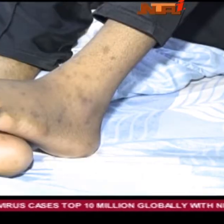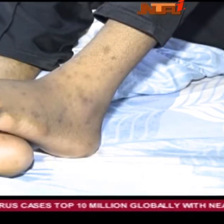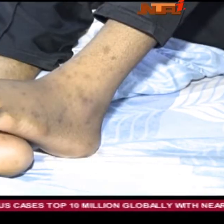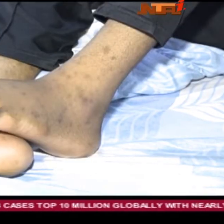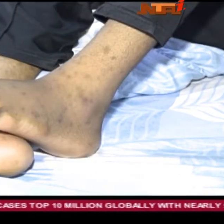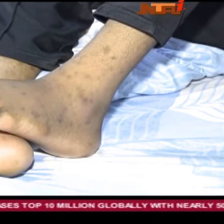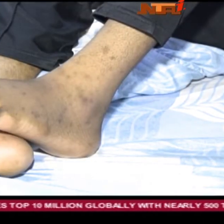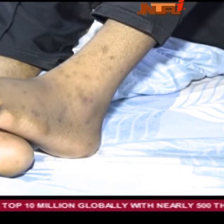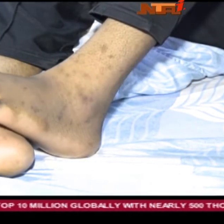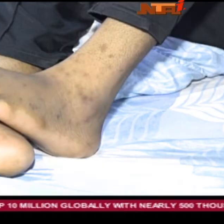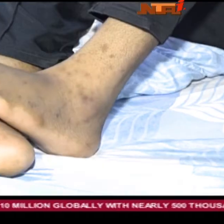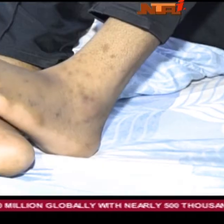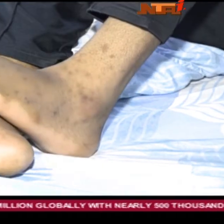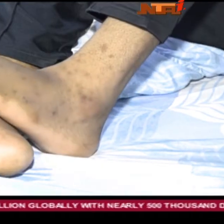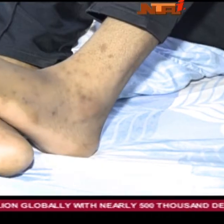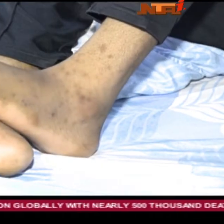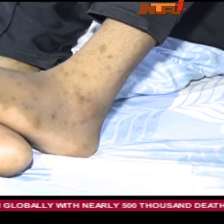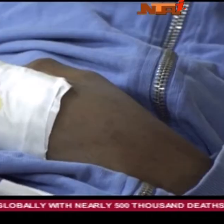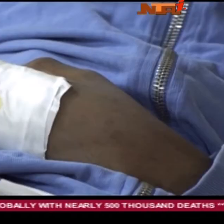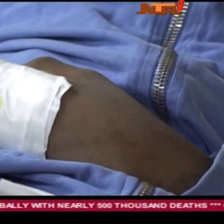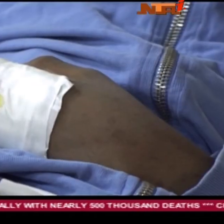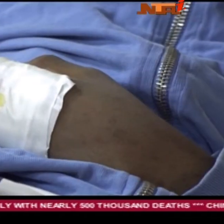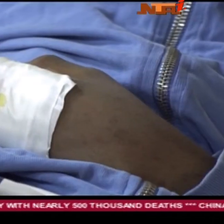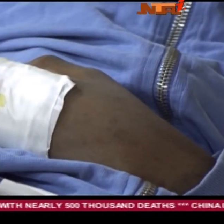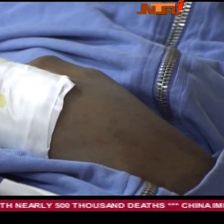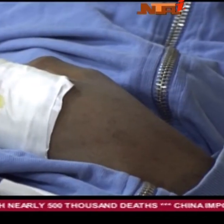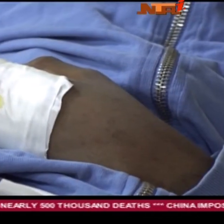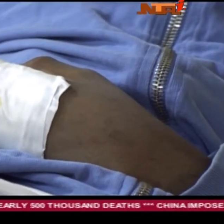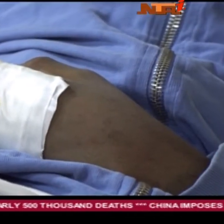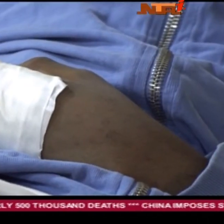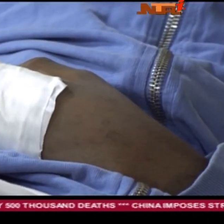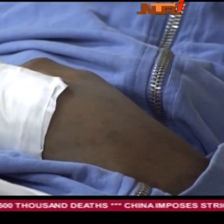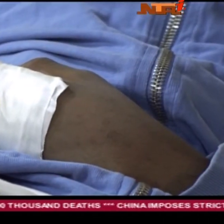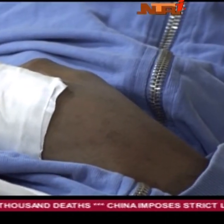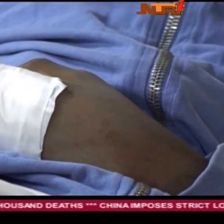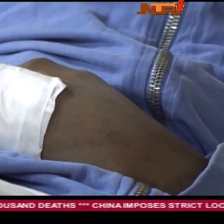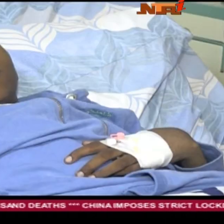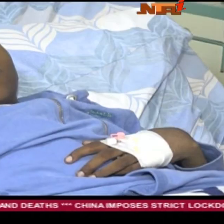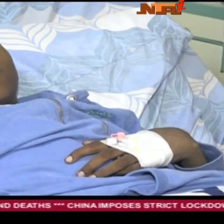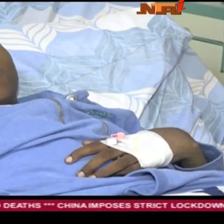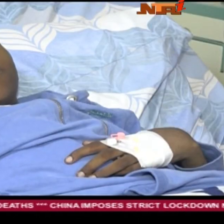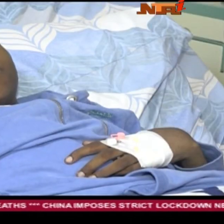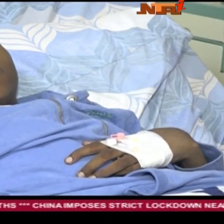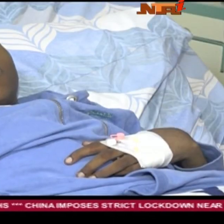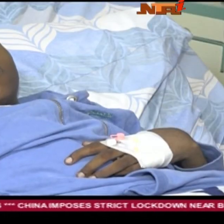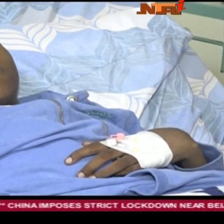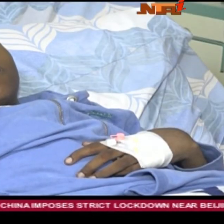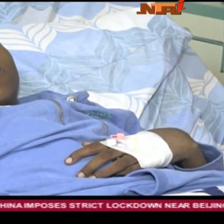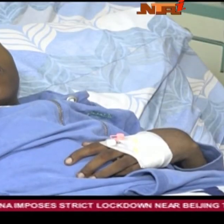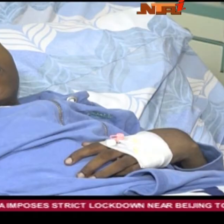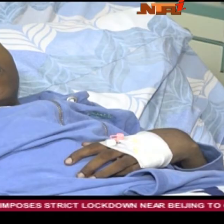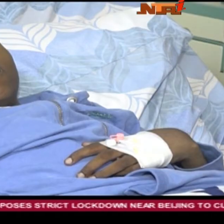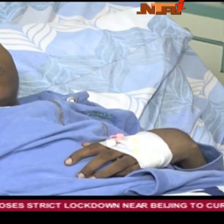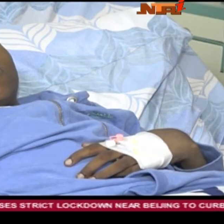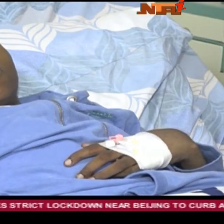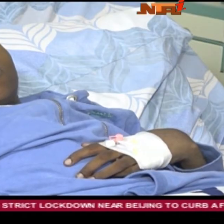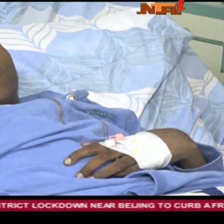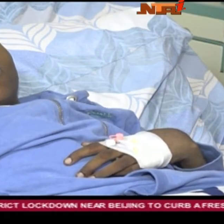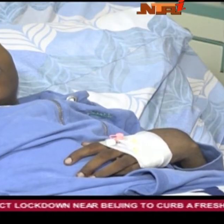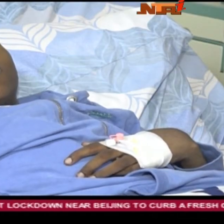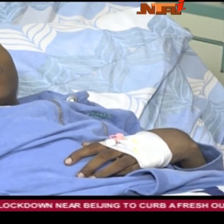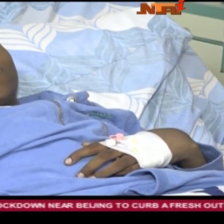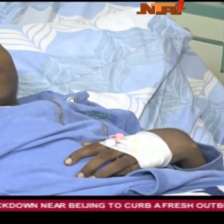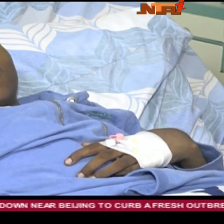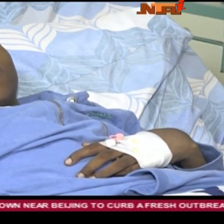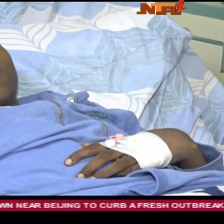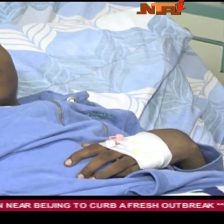It all started in 2018 with a fever and high temperature. I was having a teacher's warning